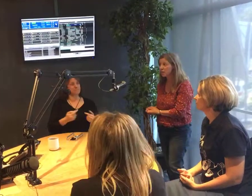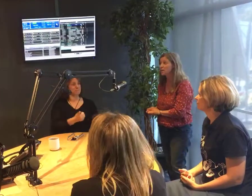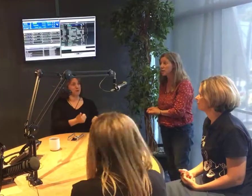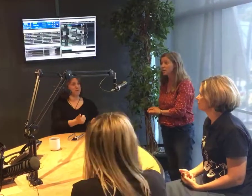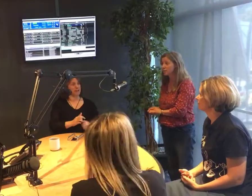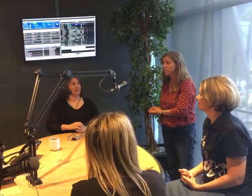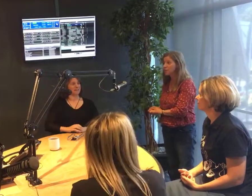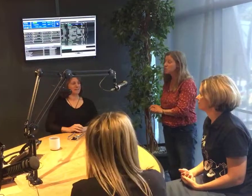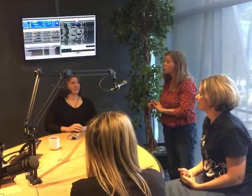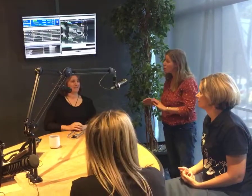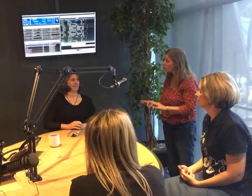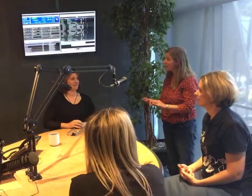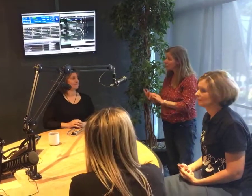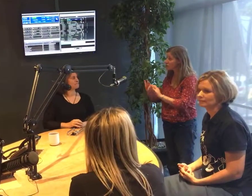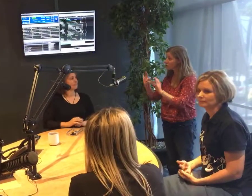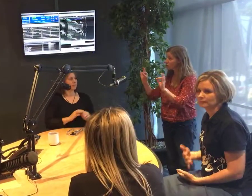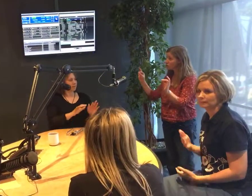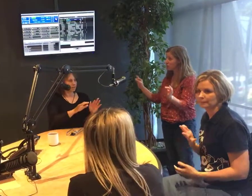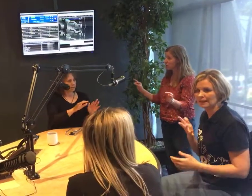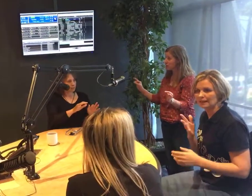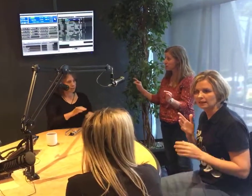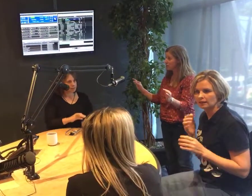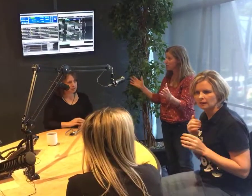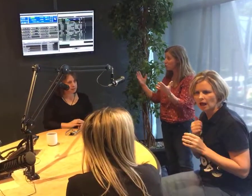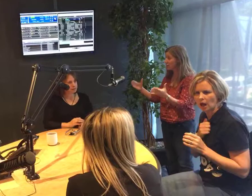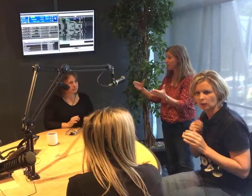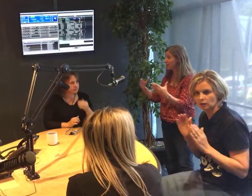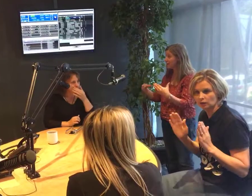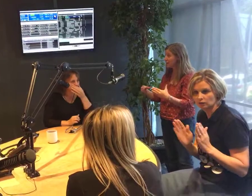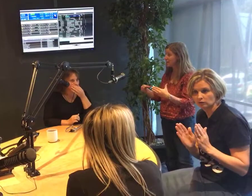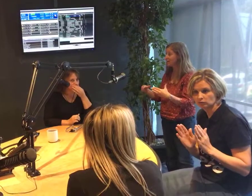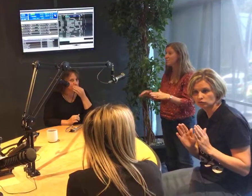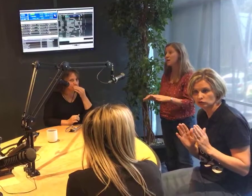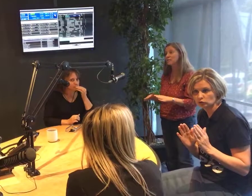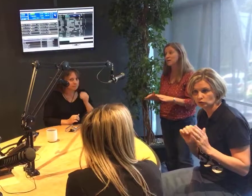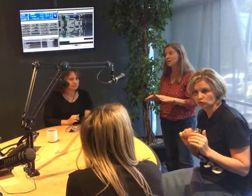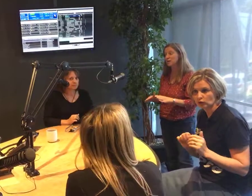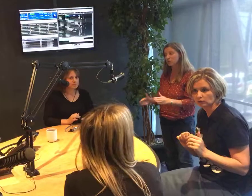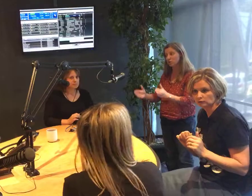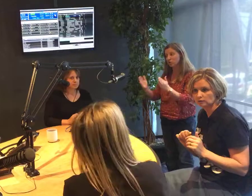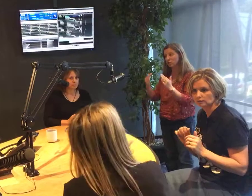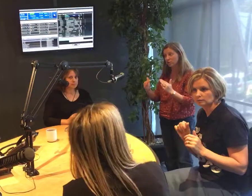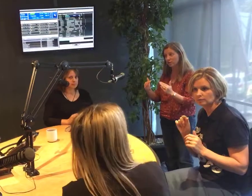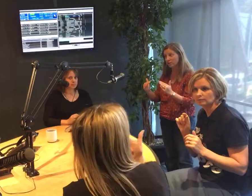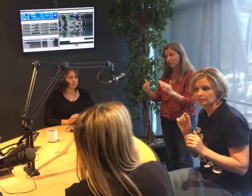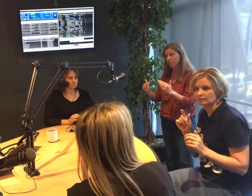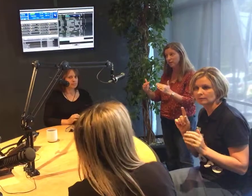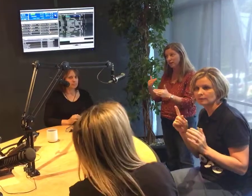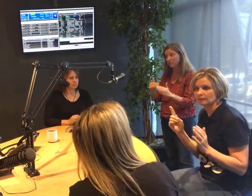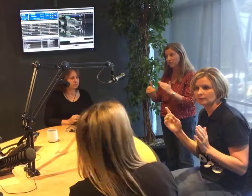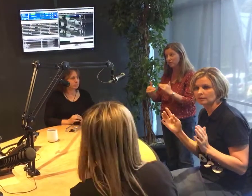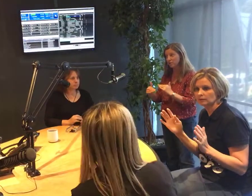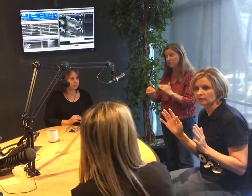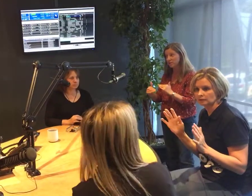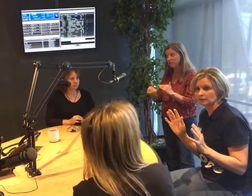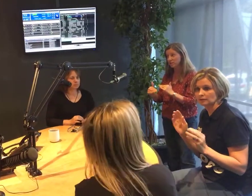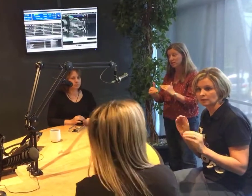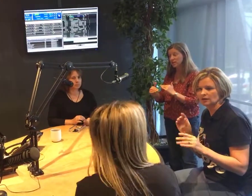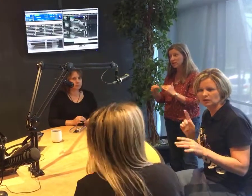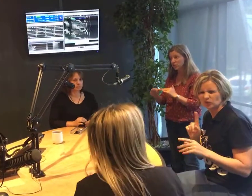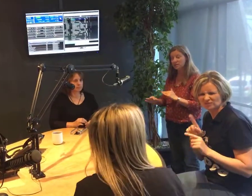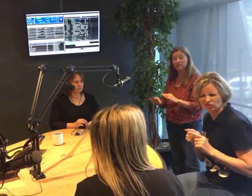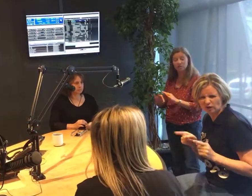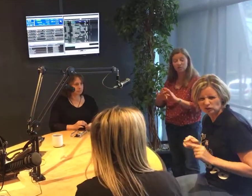time. Yeah. So are we going to do the learning here, and Yes. then maybe just a quick filming afterwards?